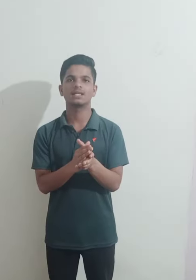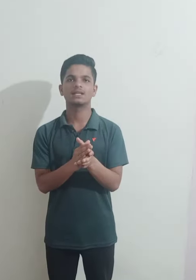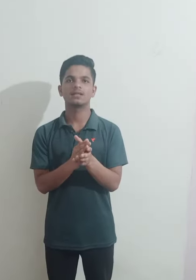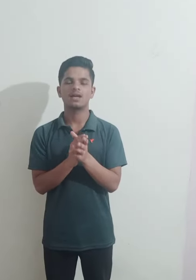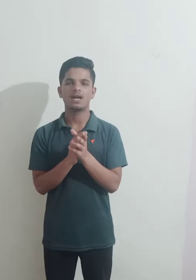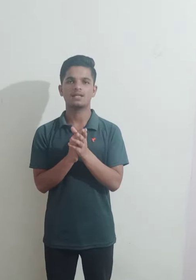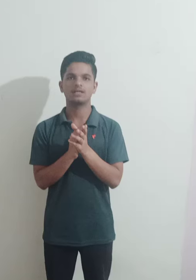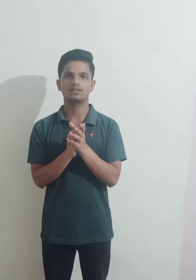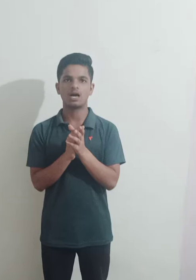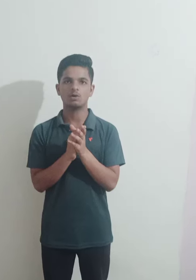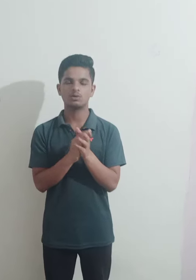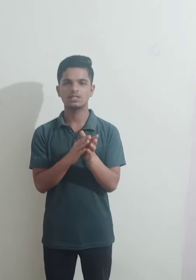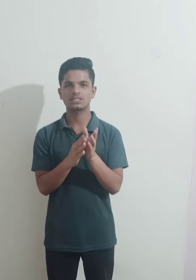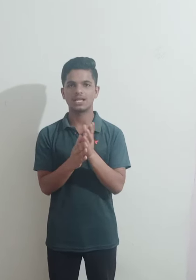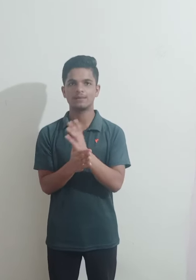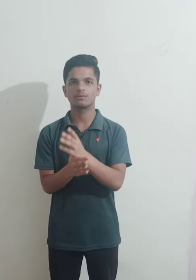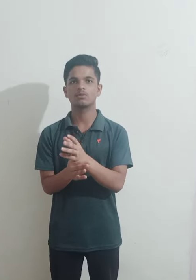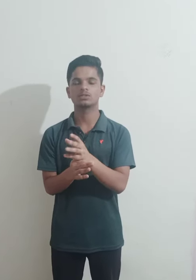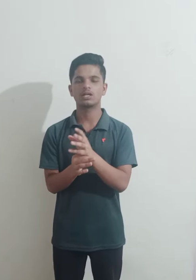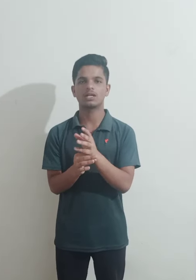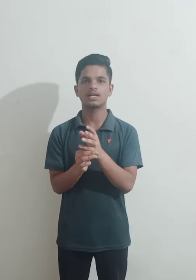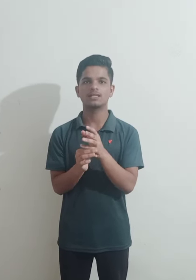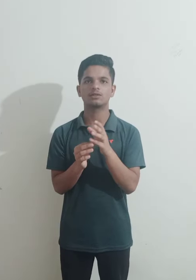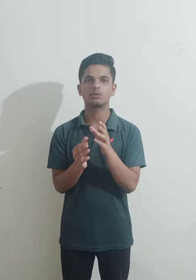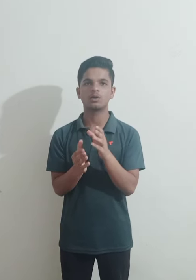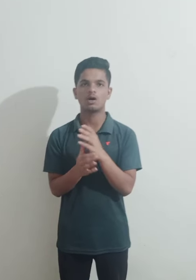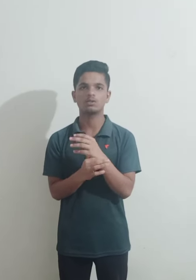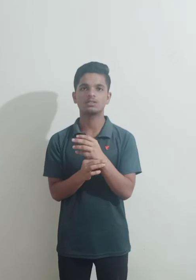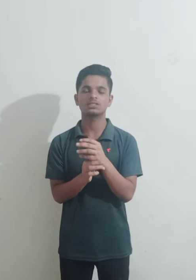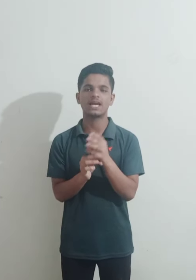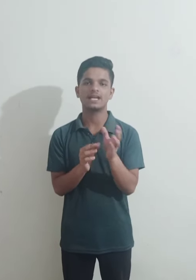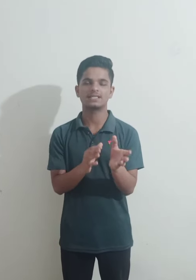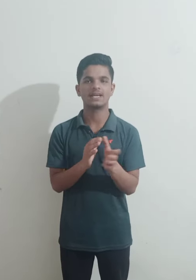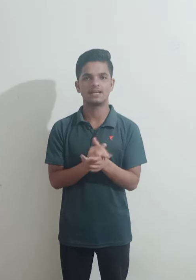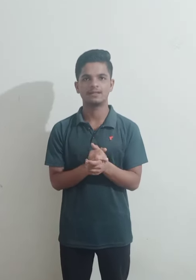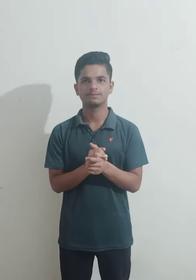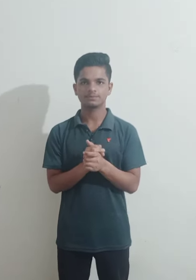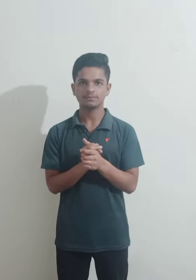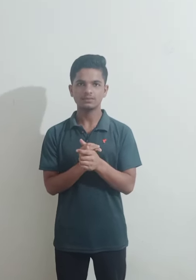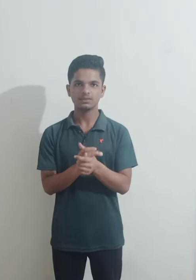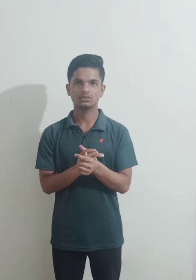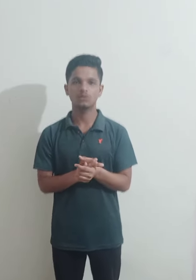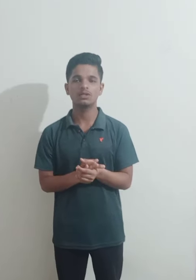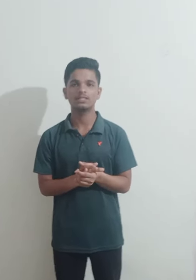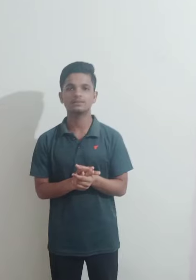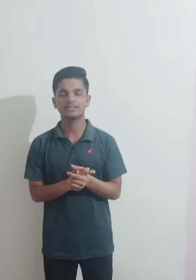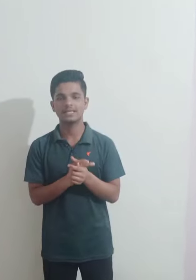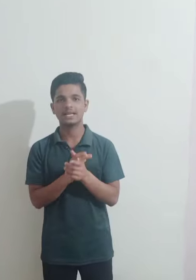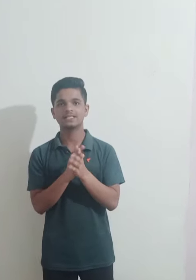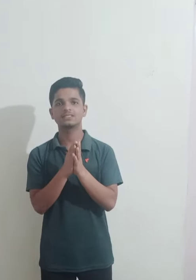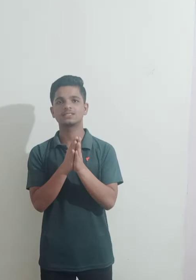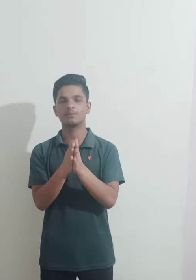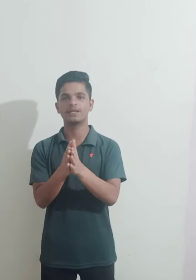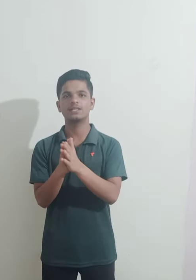and how its life goes on and how it's died at the end. So let's begin. There are mainly 7 steps